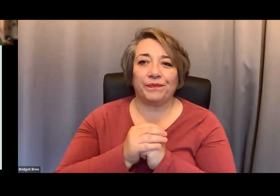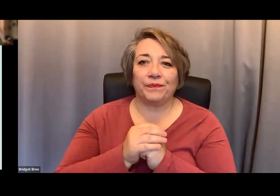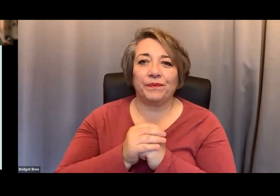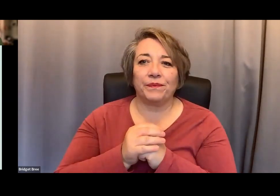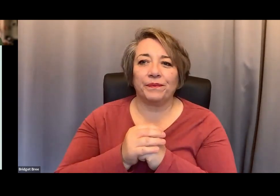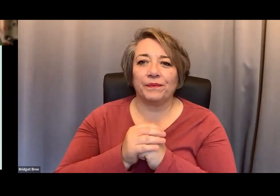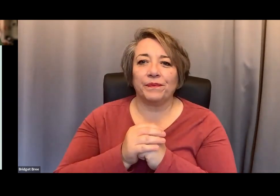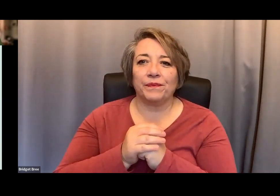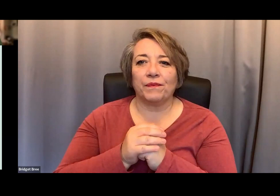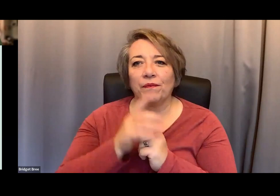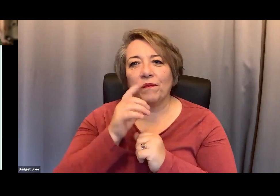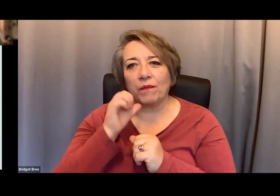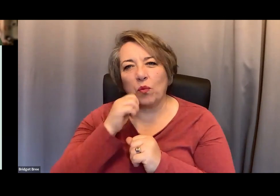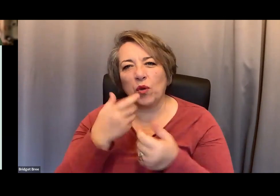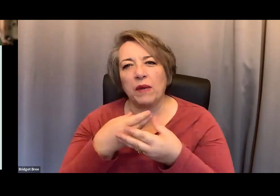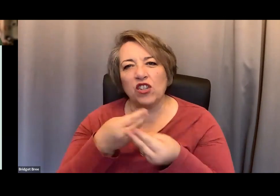think the link will be shared.